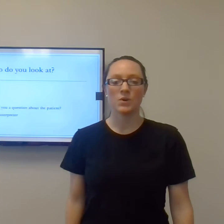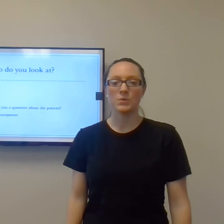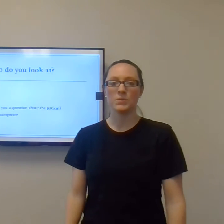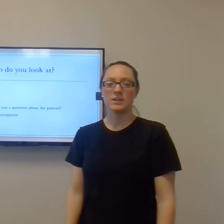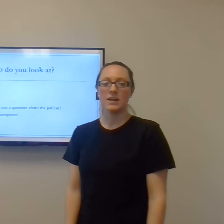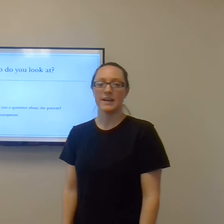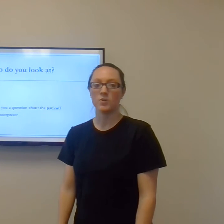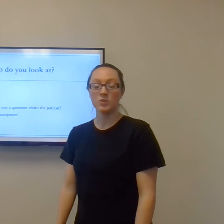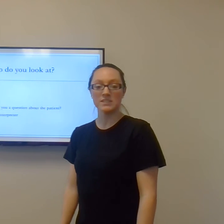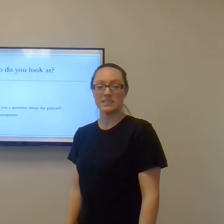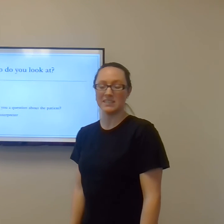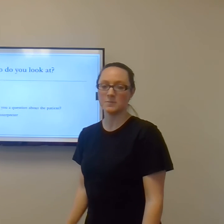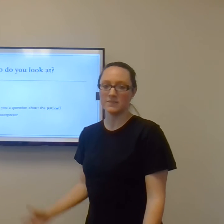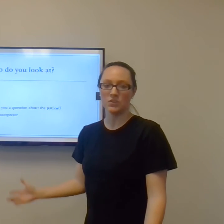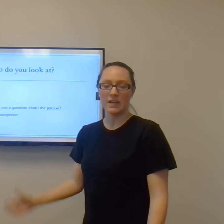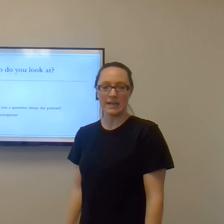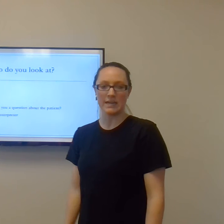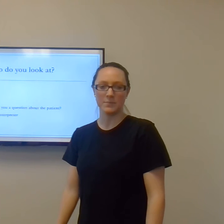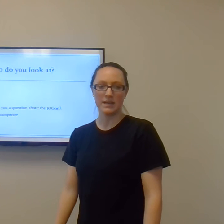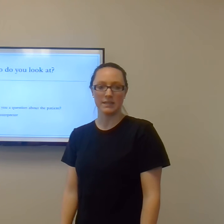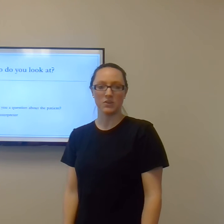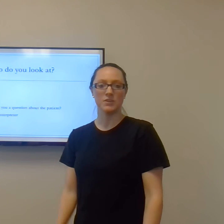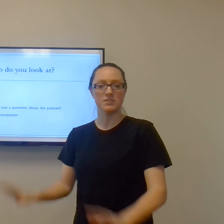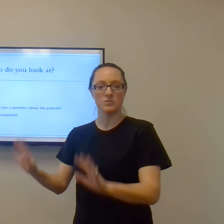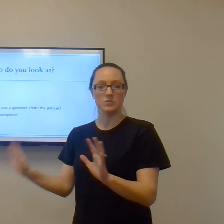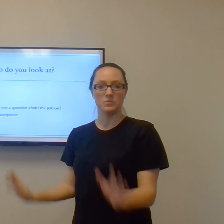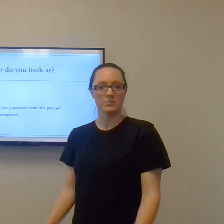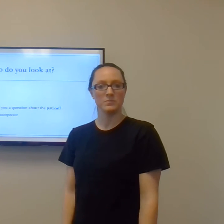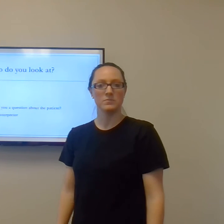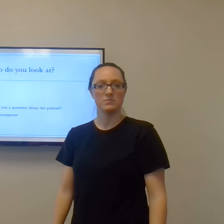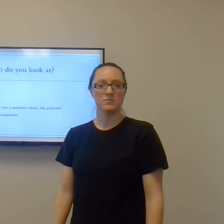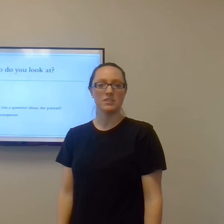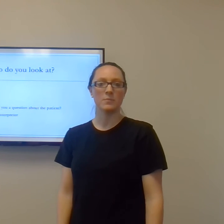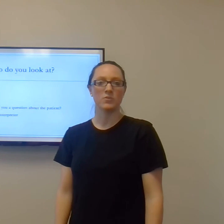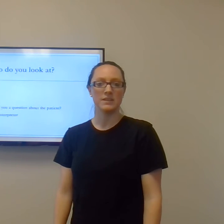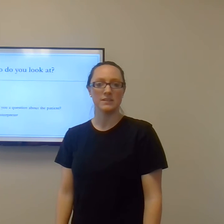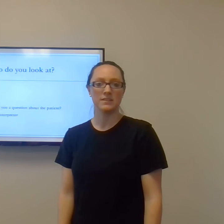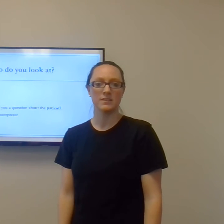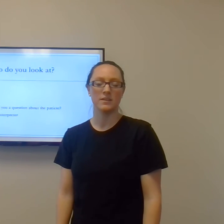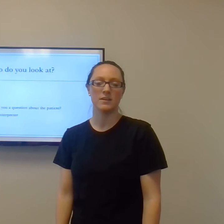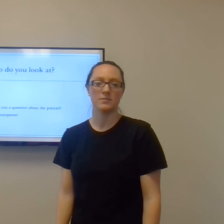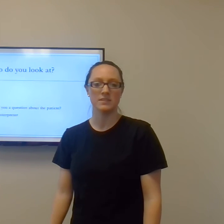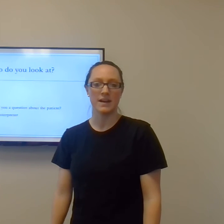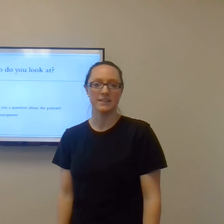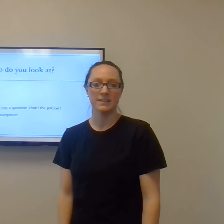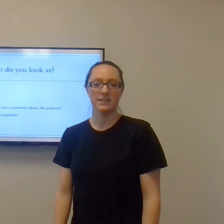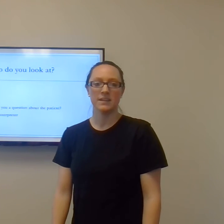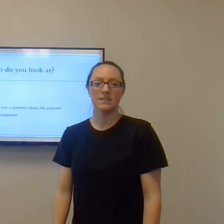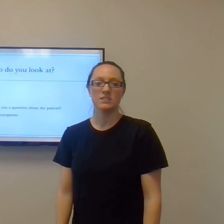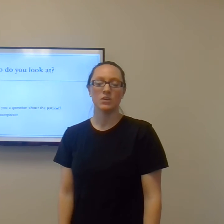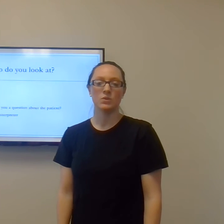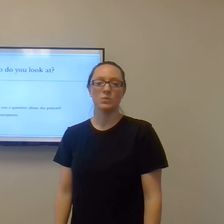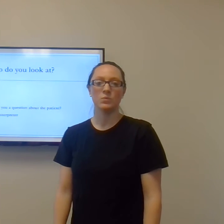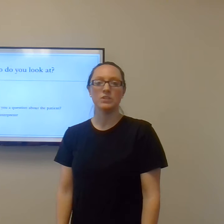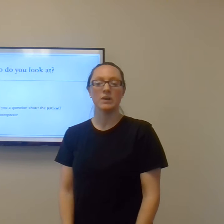So I hope you can see this, but if you can't, I'm kind of going to summary the slide. So when you have a